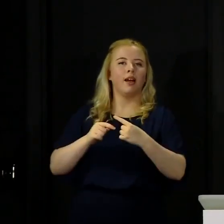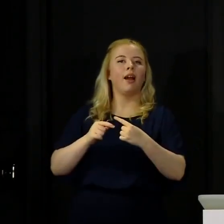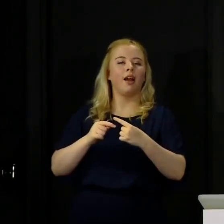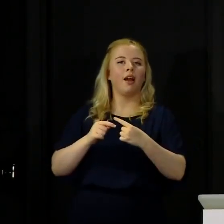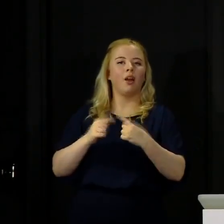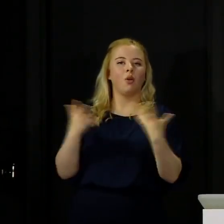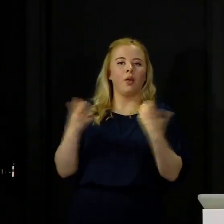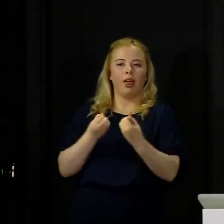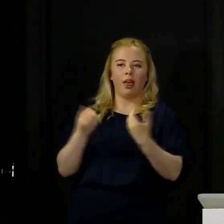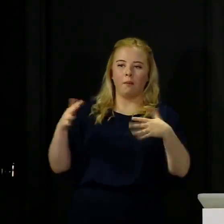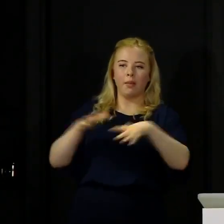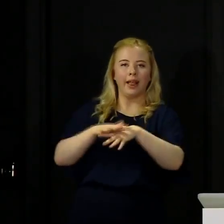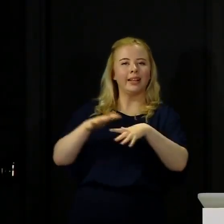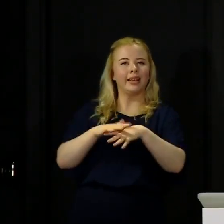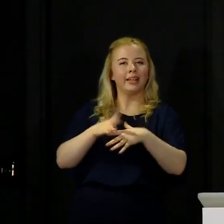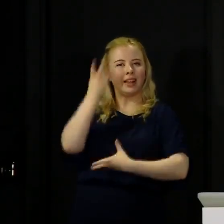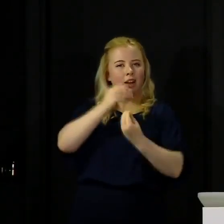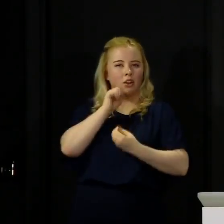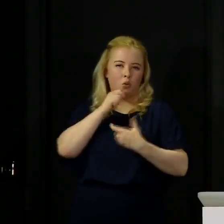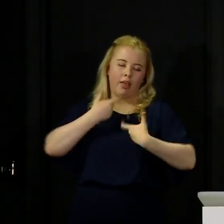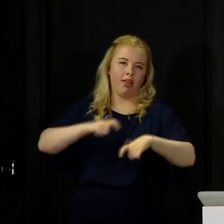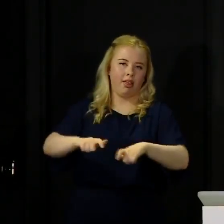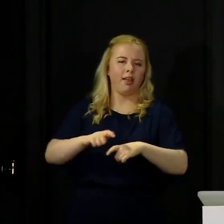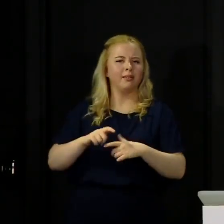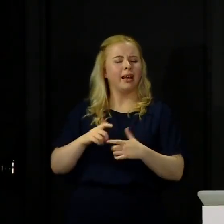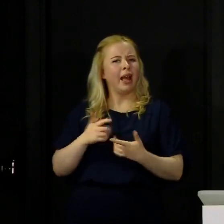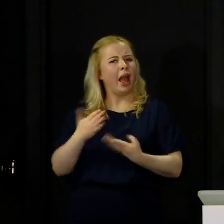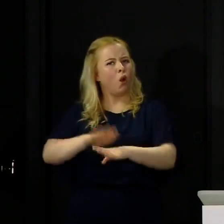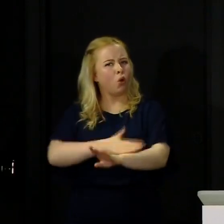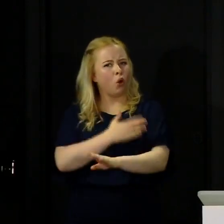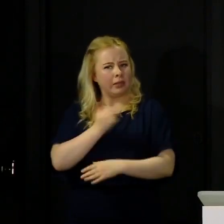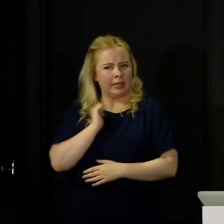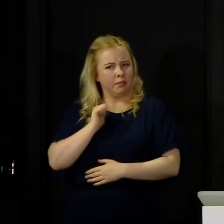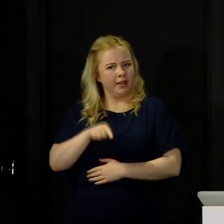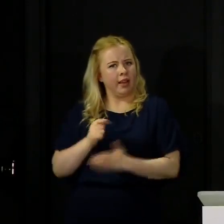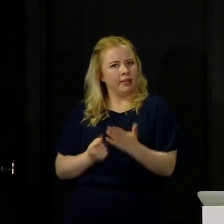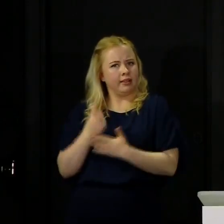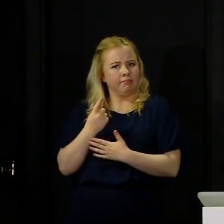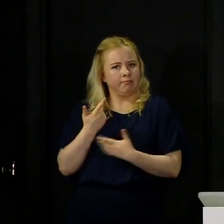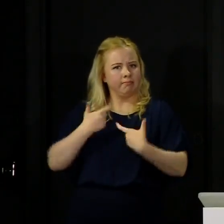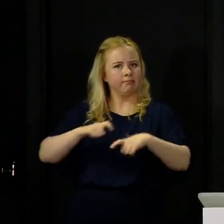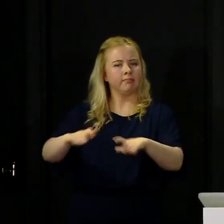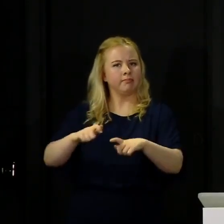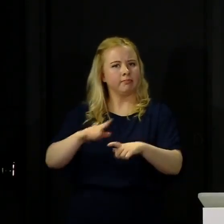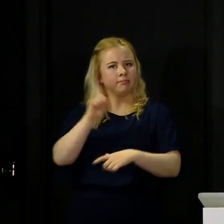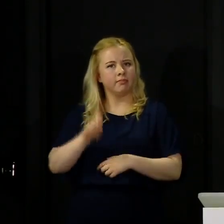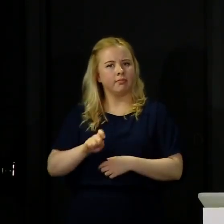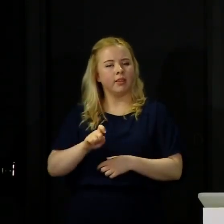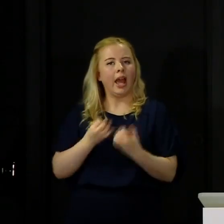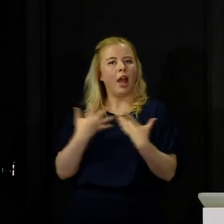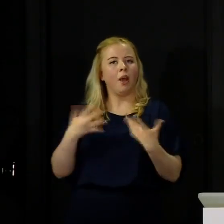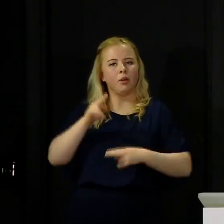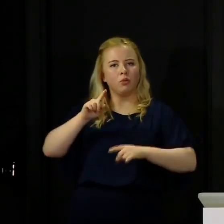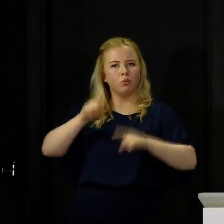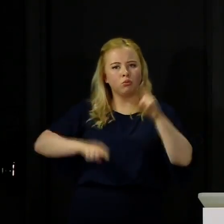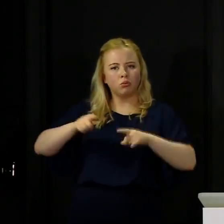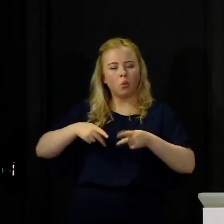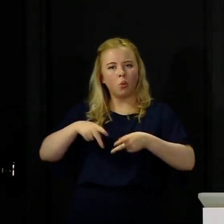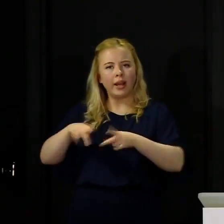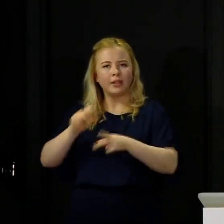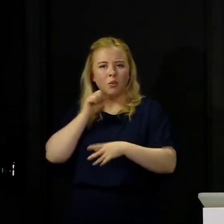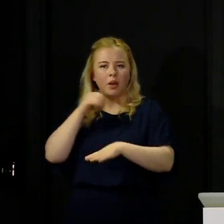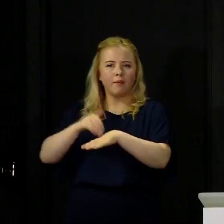the blended learning model. How long can we expect this model of learning to last, and in what ways do you expect this will affect particularly